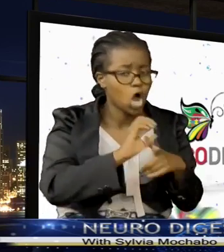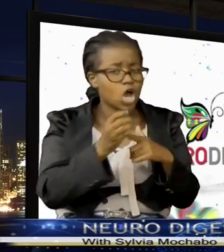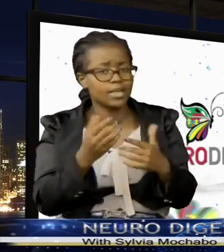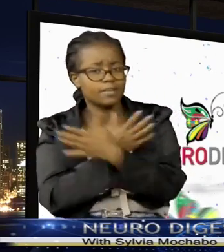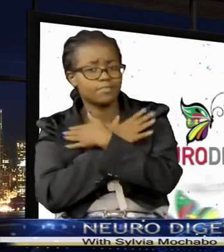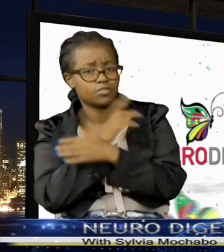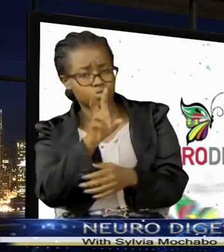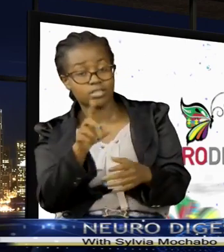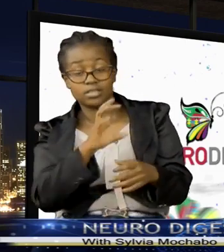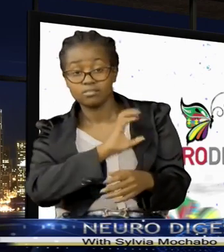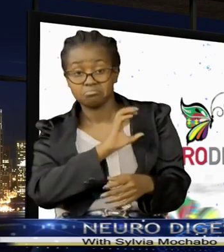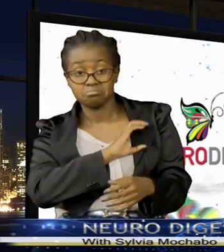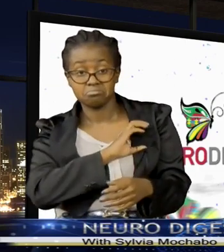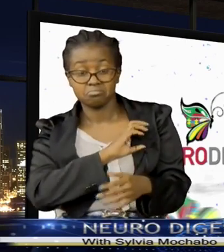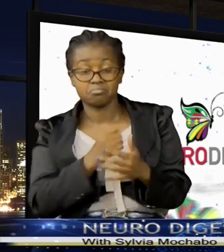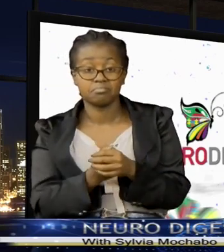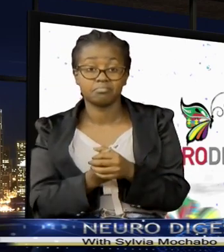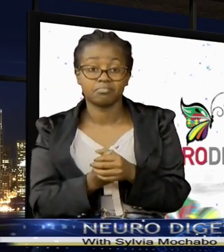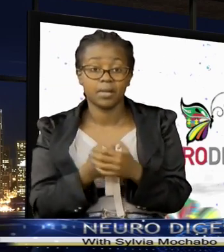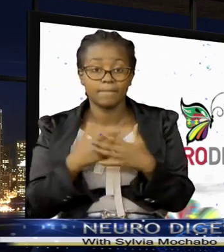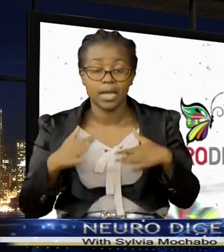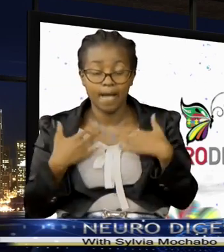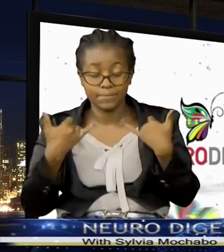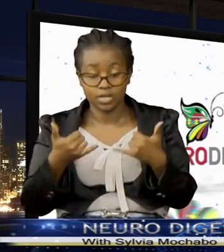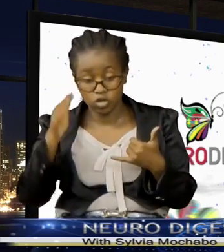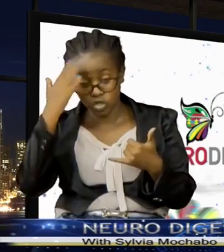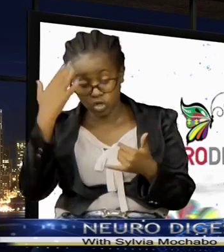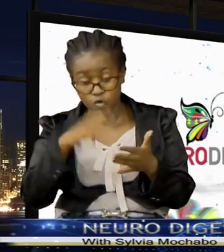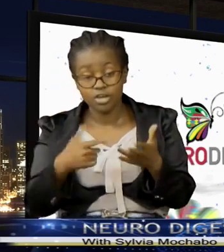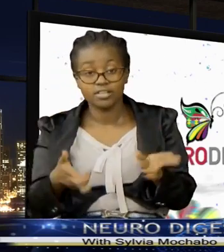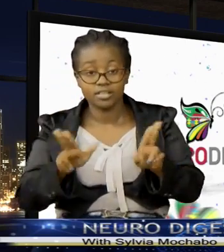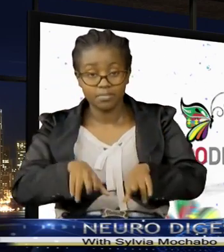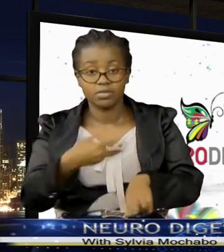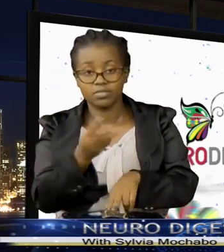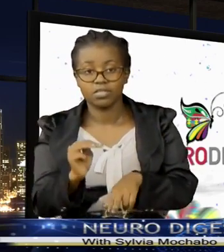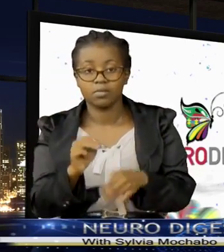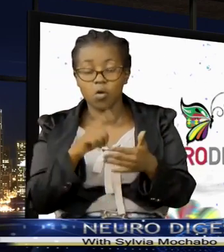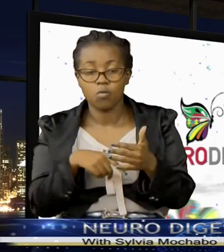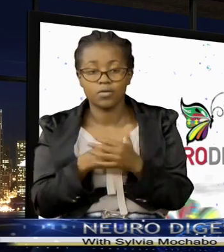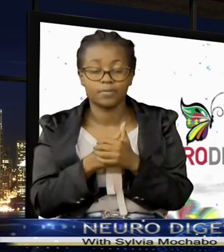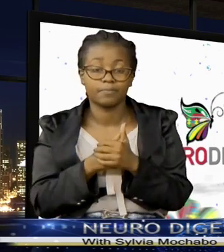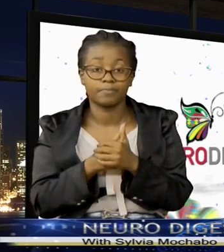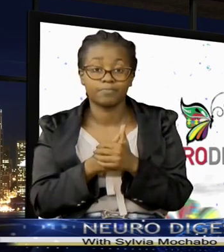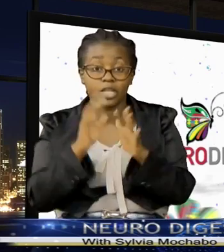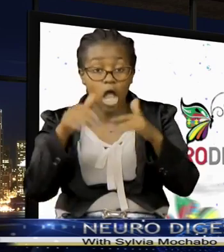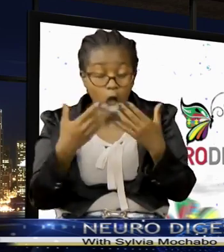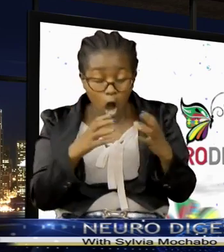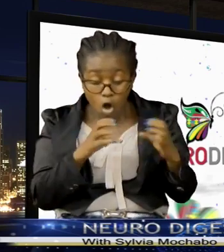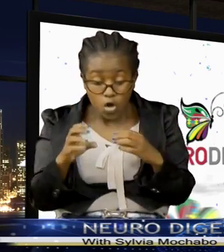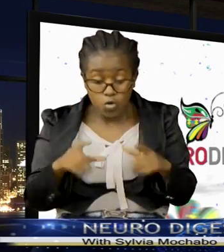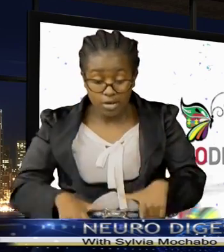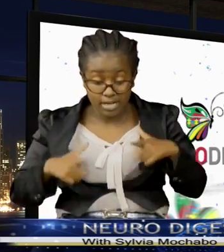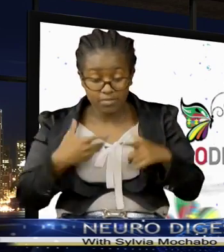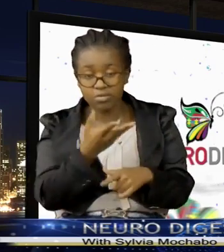saw some of these characteristics in. I'm glad that now you know what's going on with them or what it is. So how do we live with them